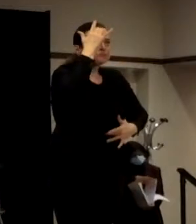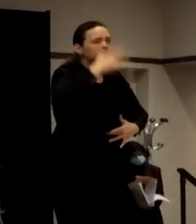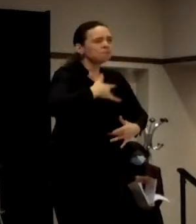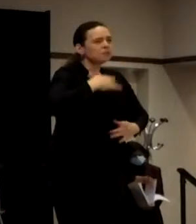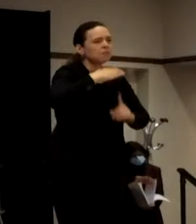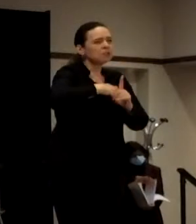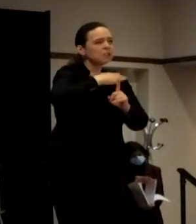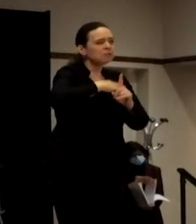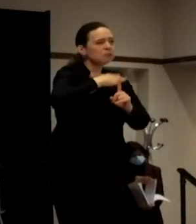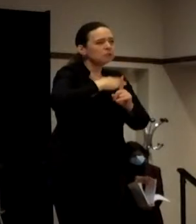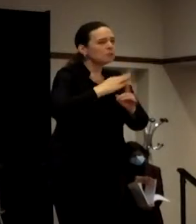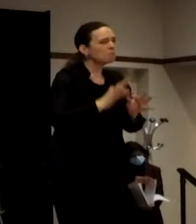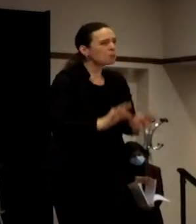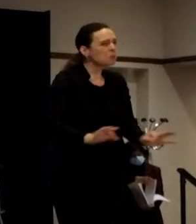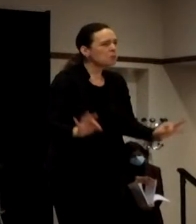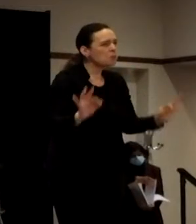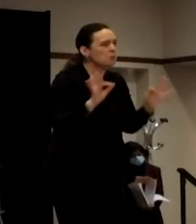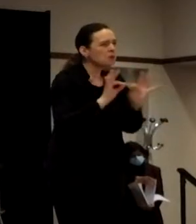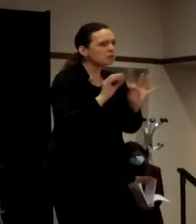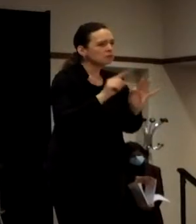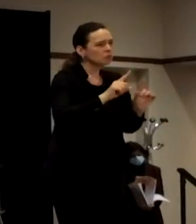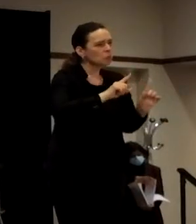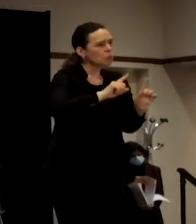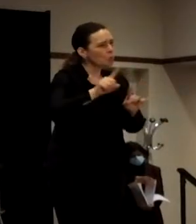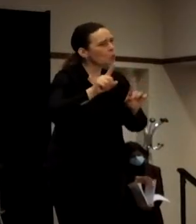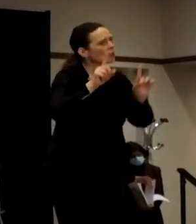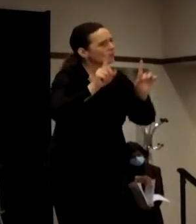all one family. That's how we do this.